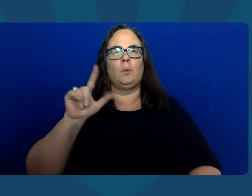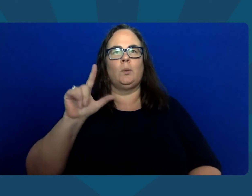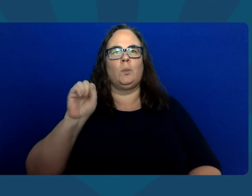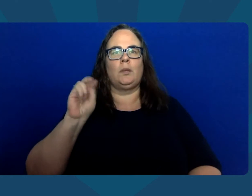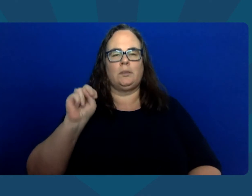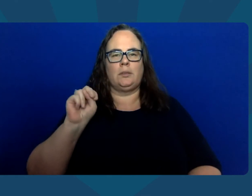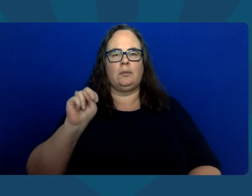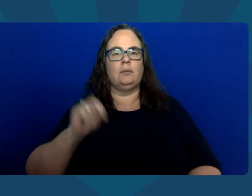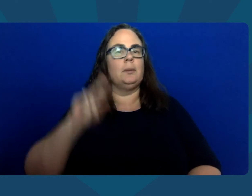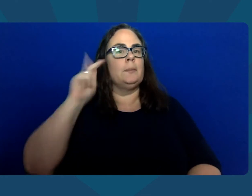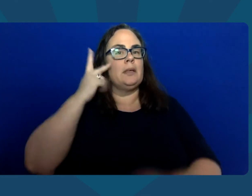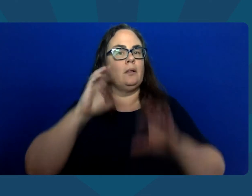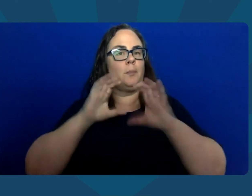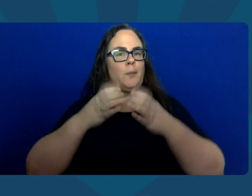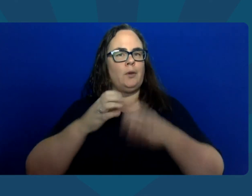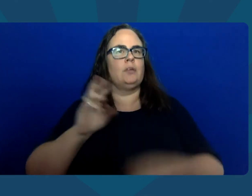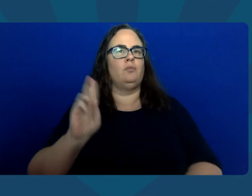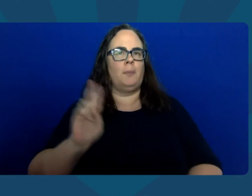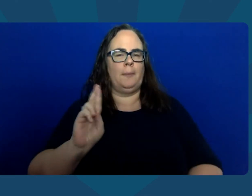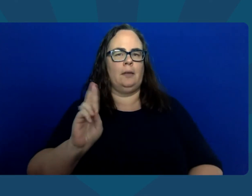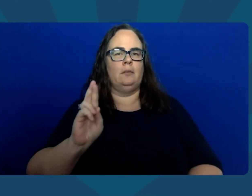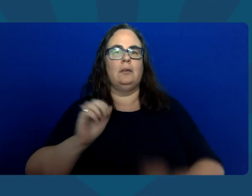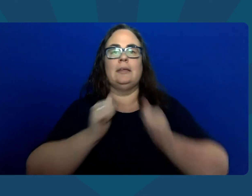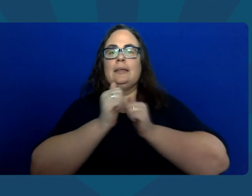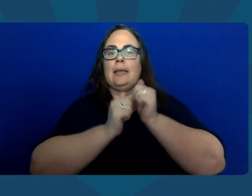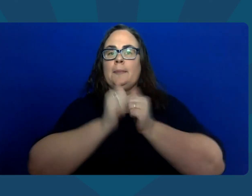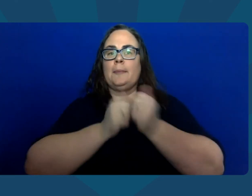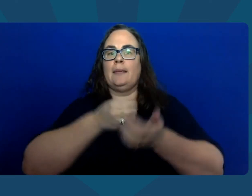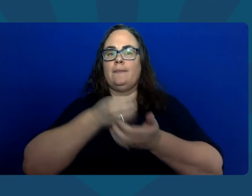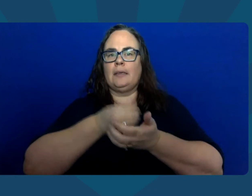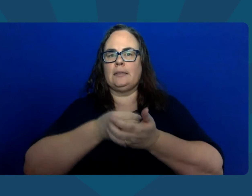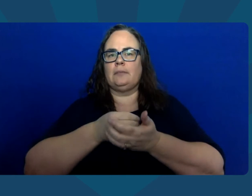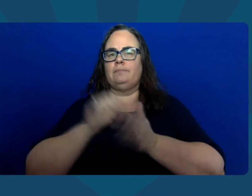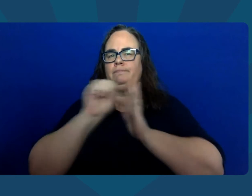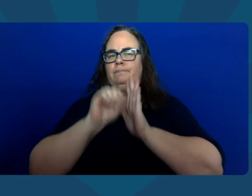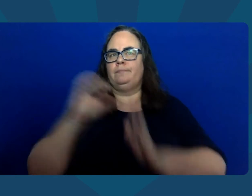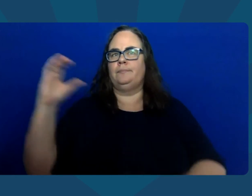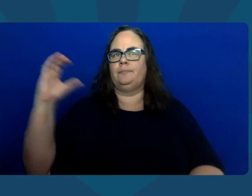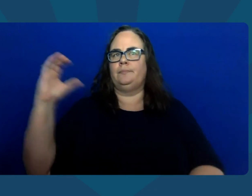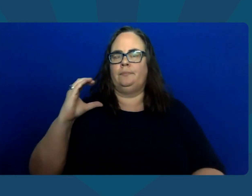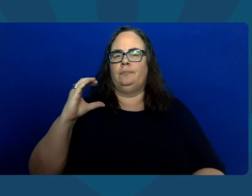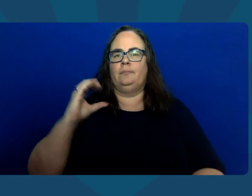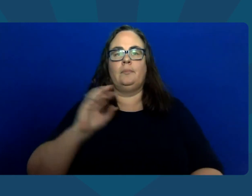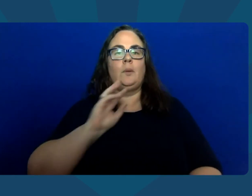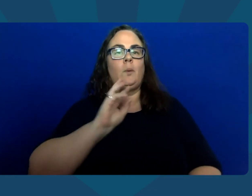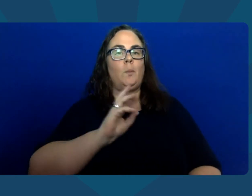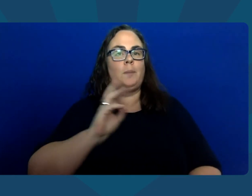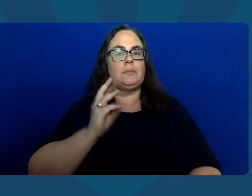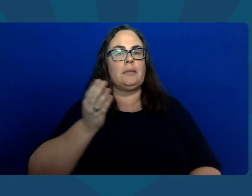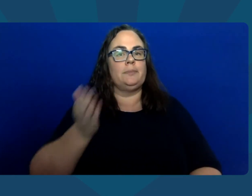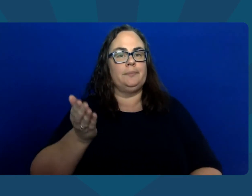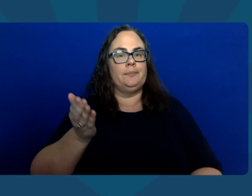John Wilson. Party, Republican. Campaign funding,